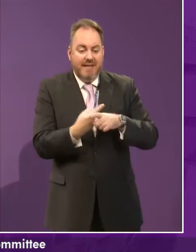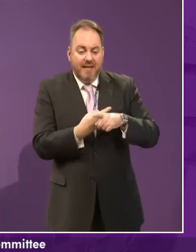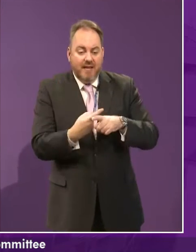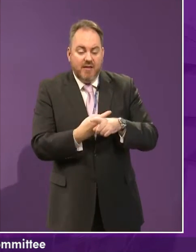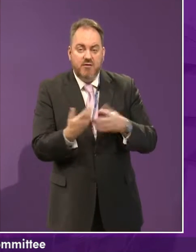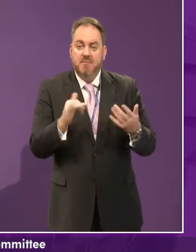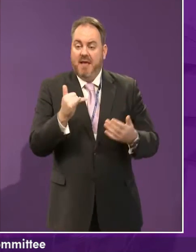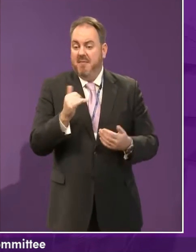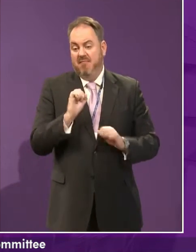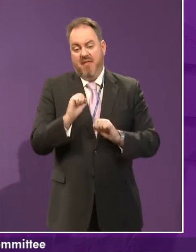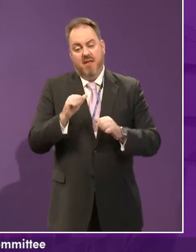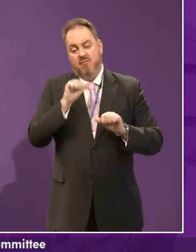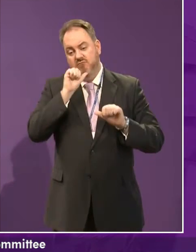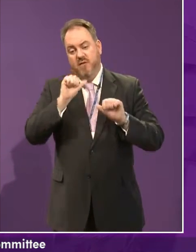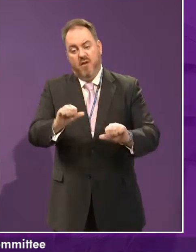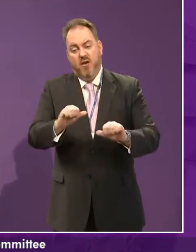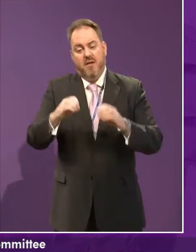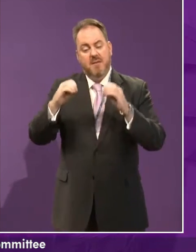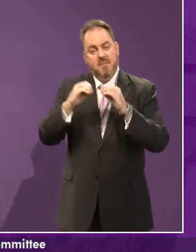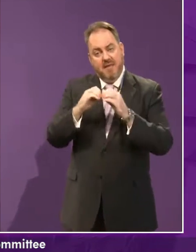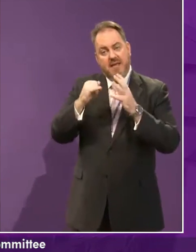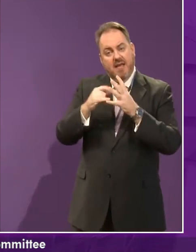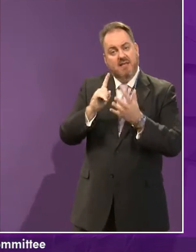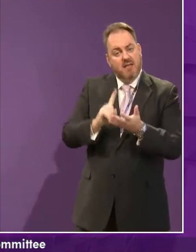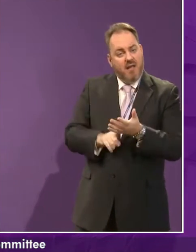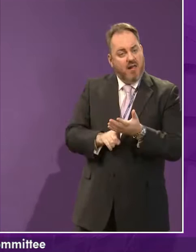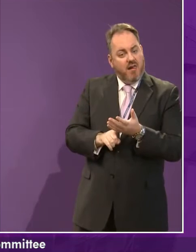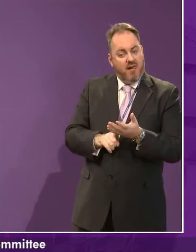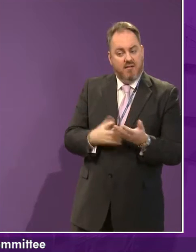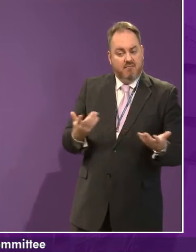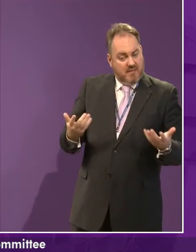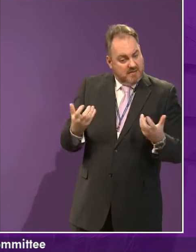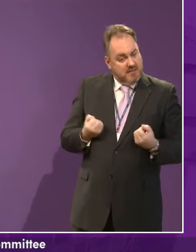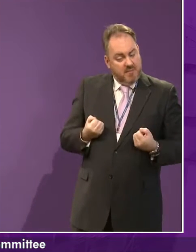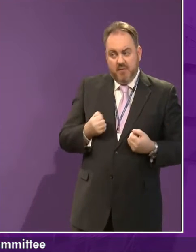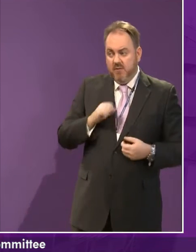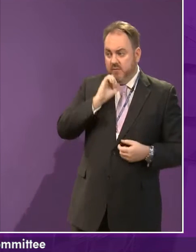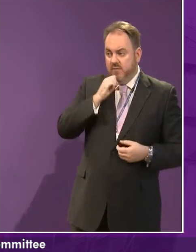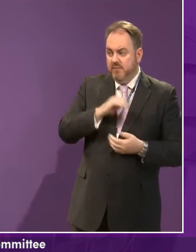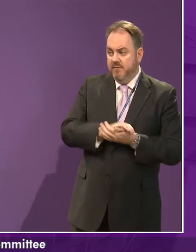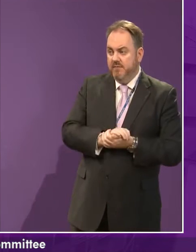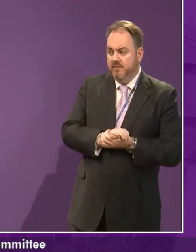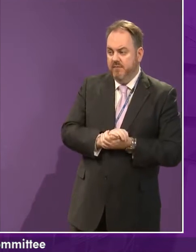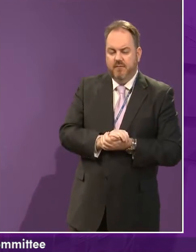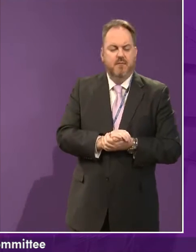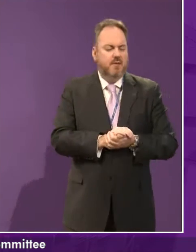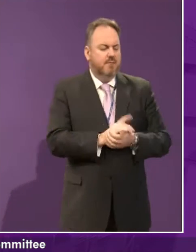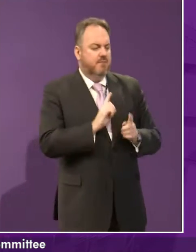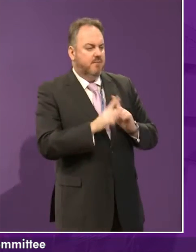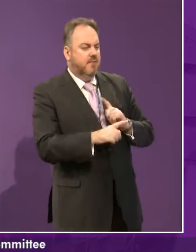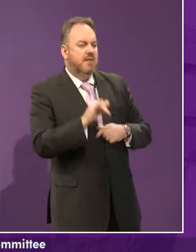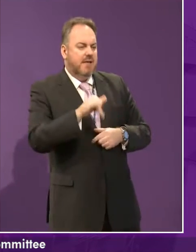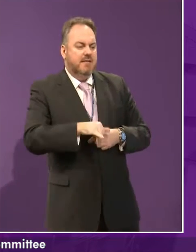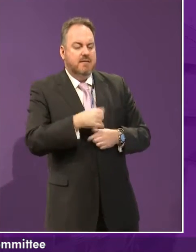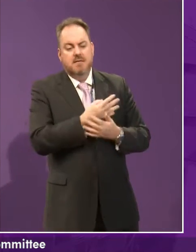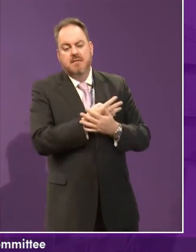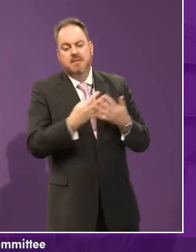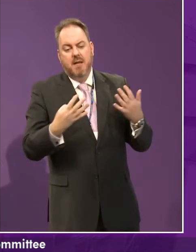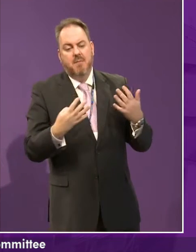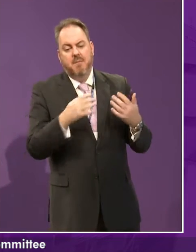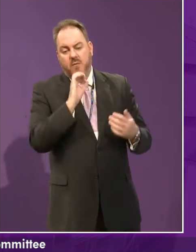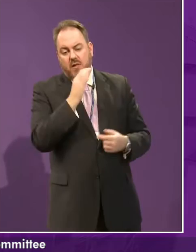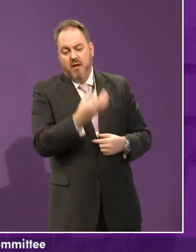user? Is that something that is common amongst personal statements? At UWS, we certainly had instances of applicants contacting